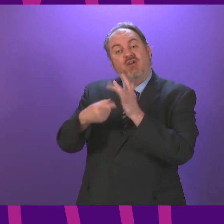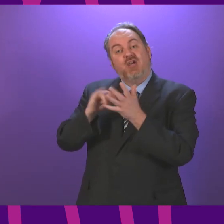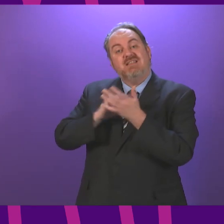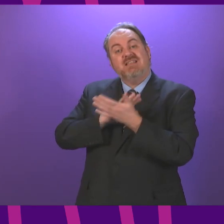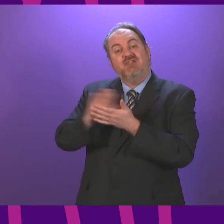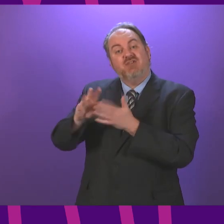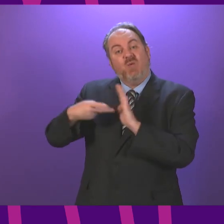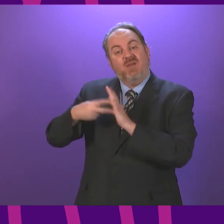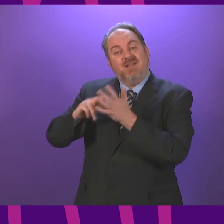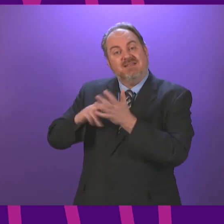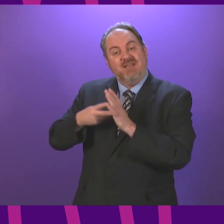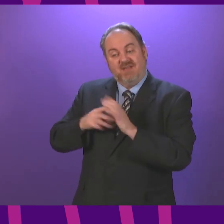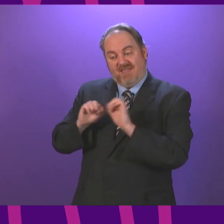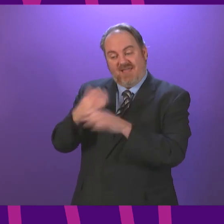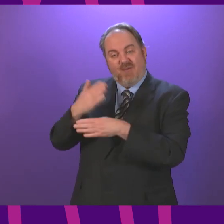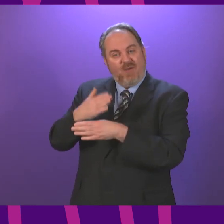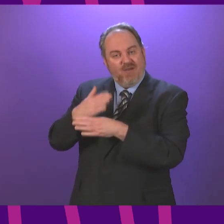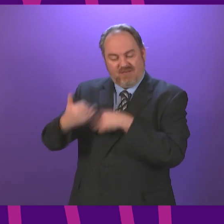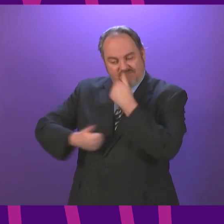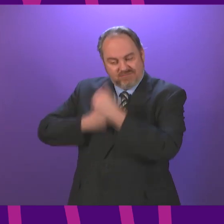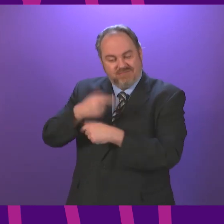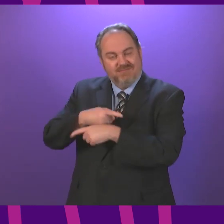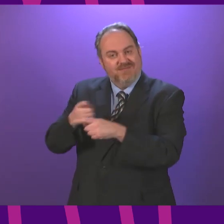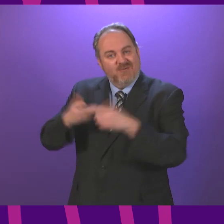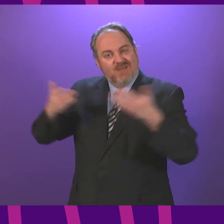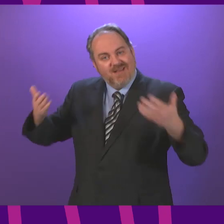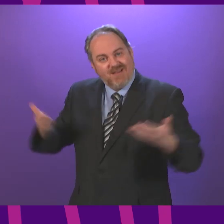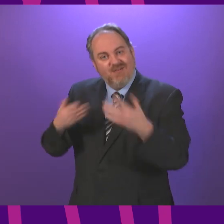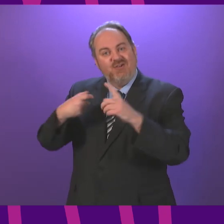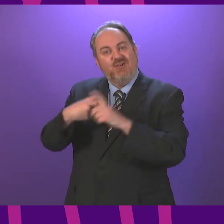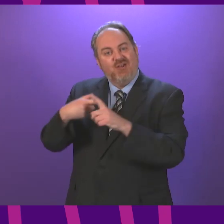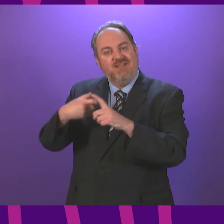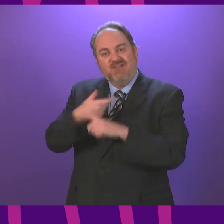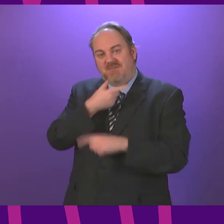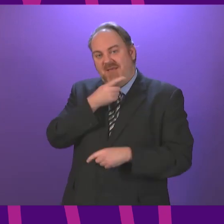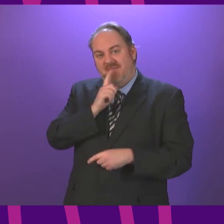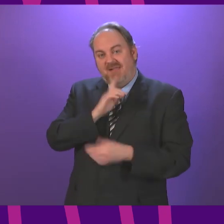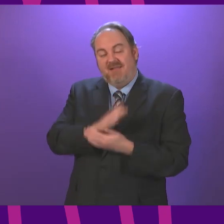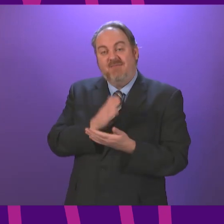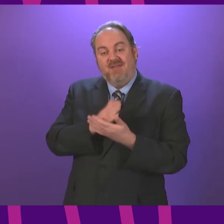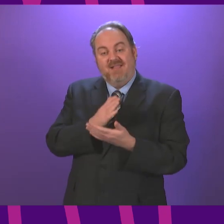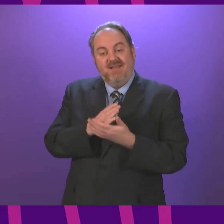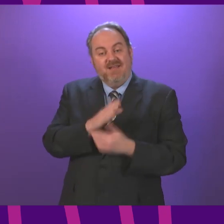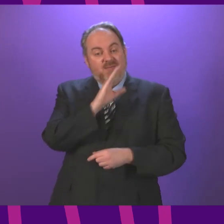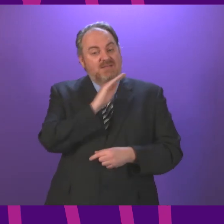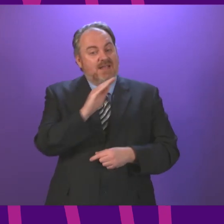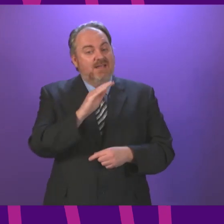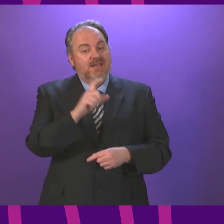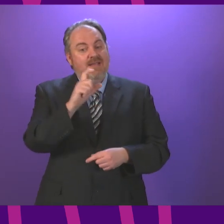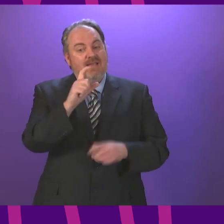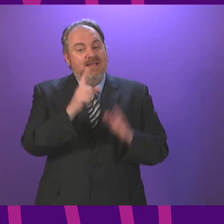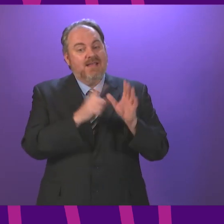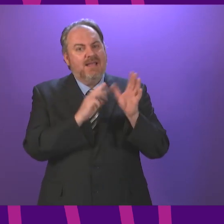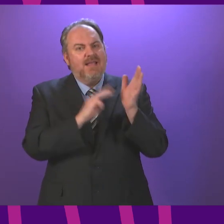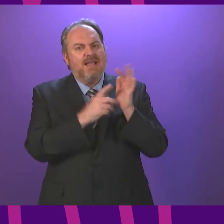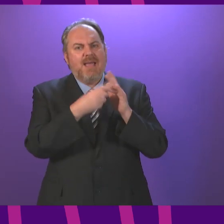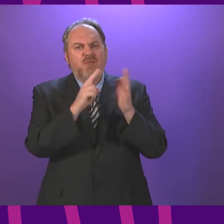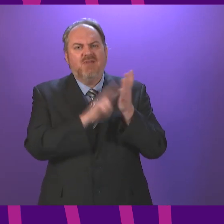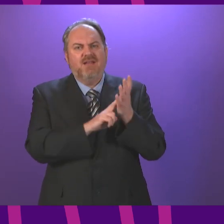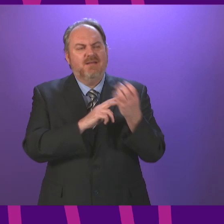are doing to ensure Kurdish communities get reliable information from a source they trust. Before I finish, let me say hello to Cameron, who appeared on the screen,